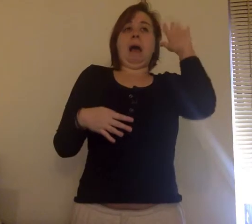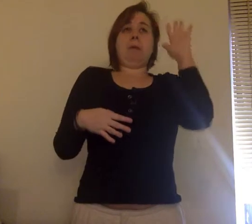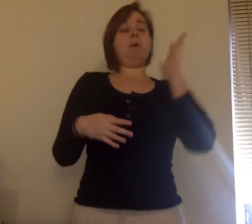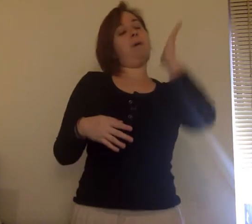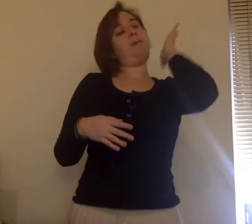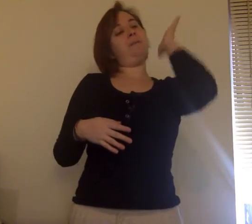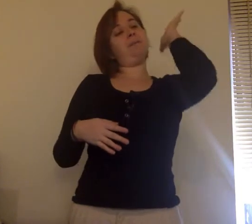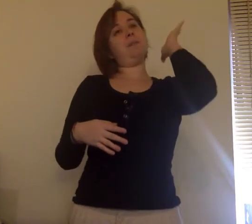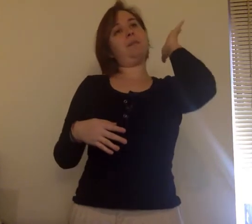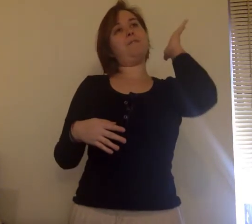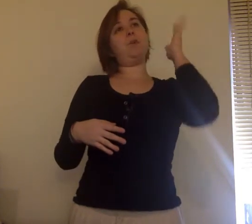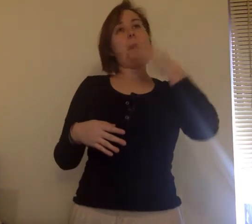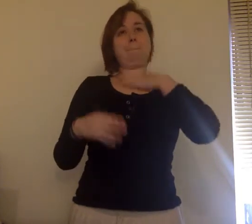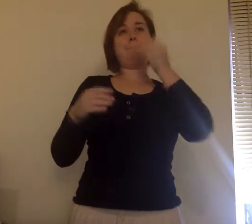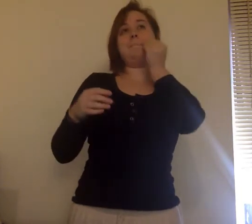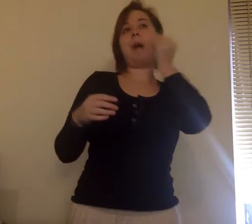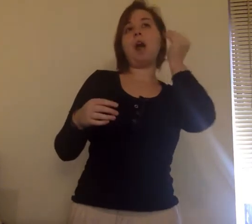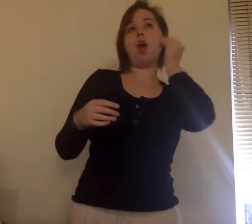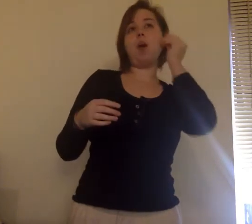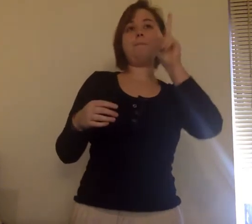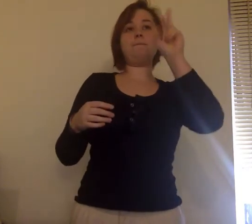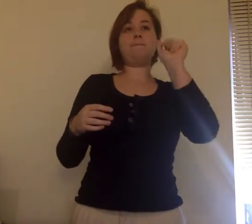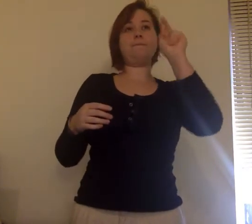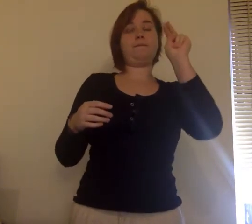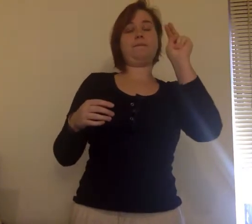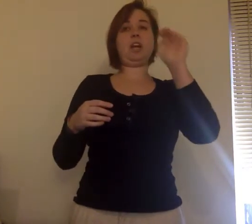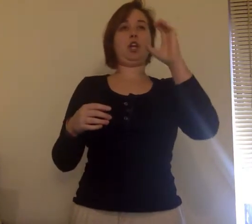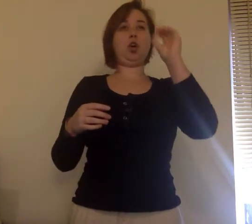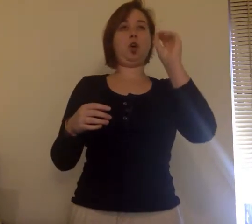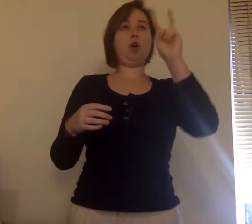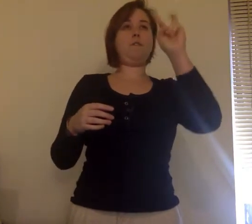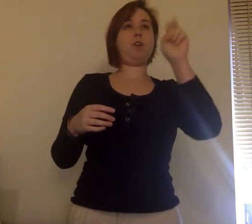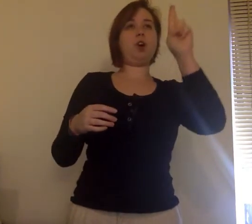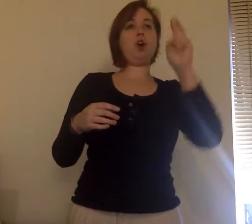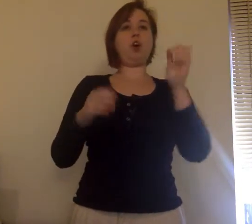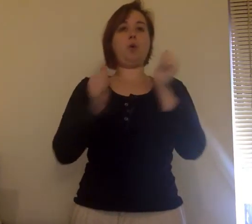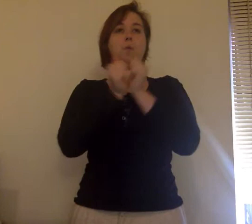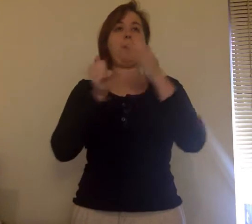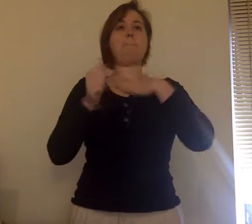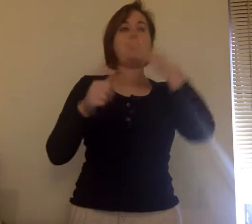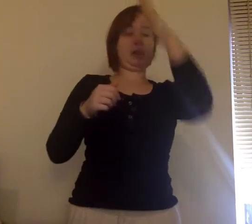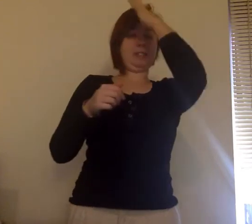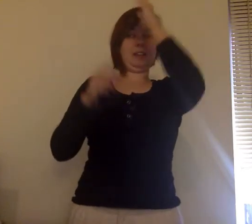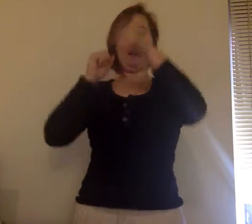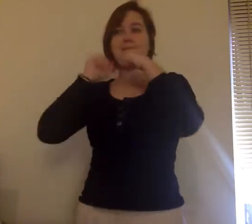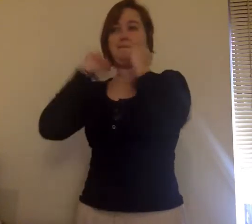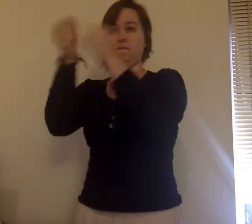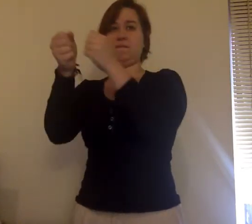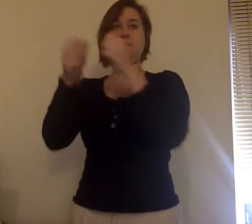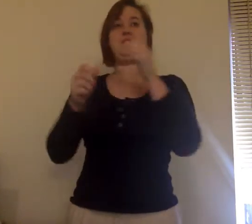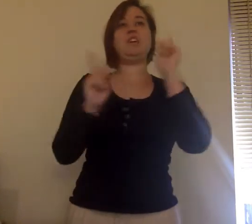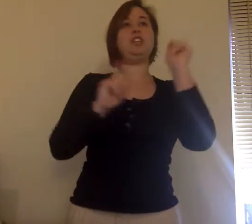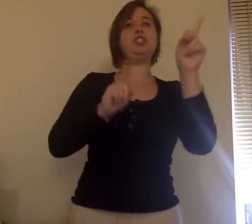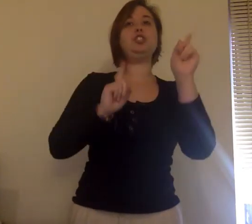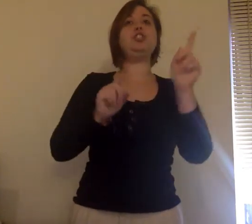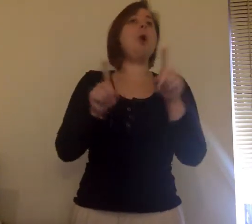my home, with my dad, until just a few years ago we found the fish full of cancers.